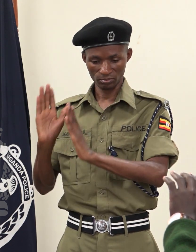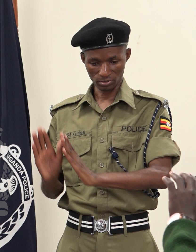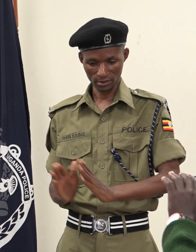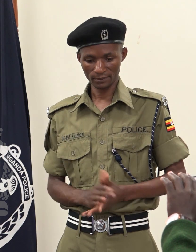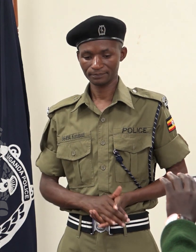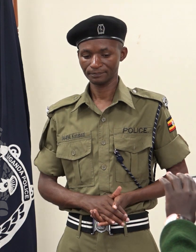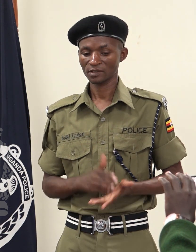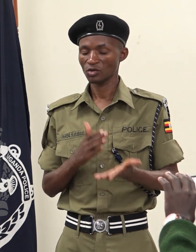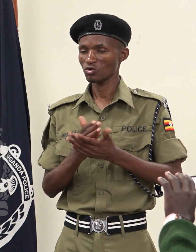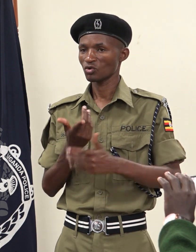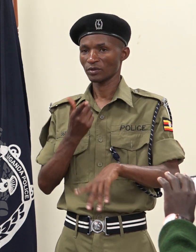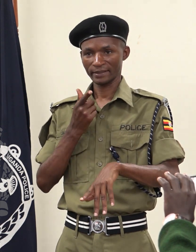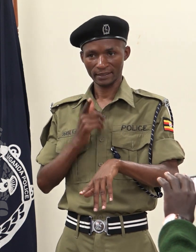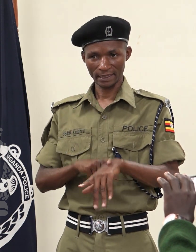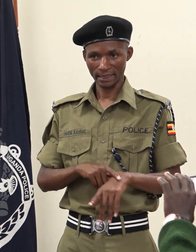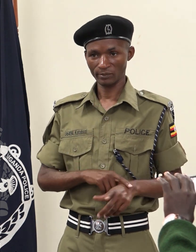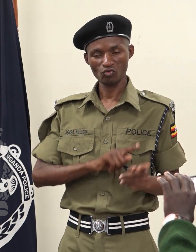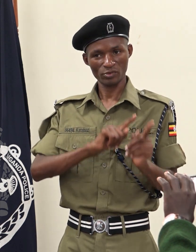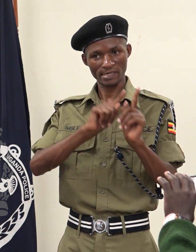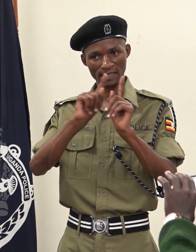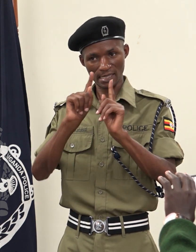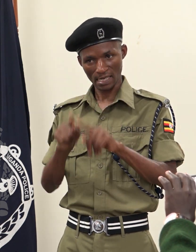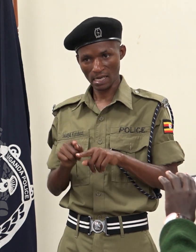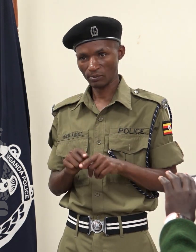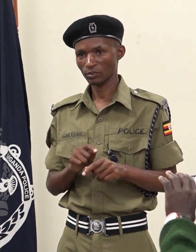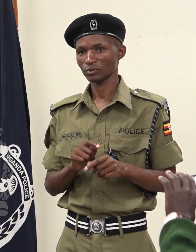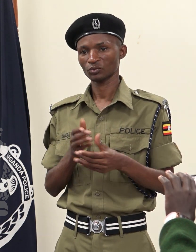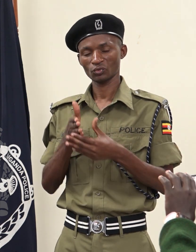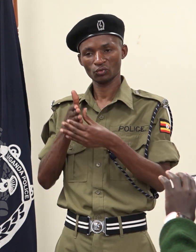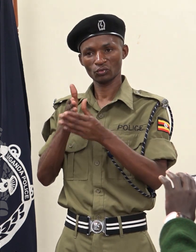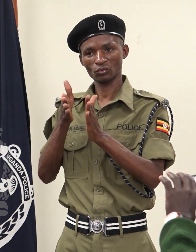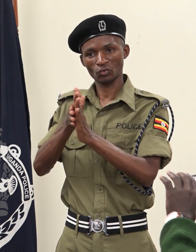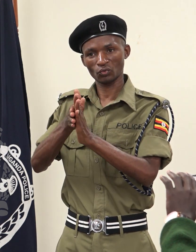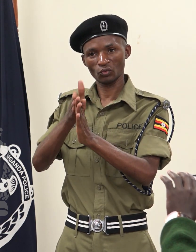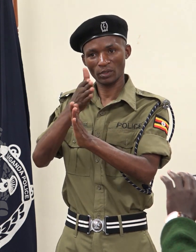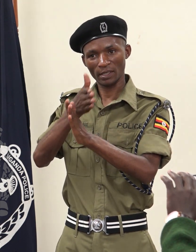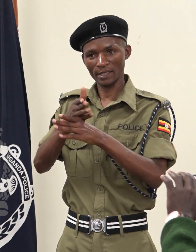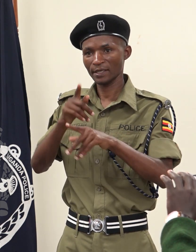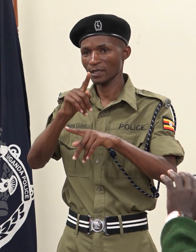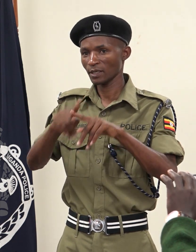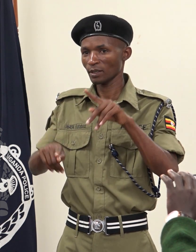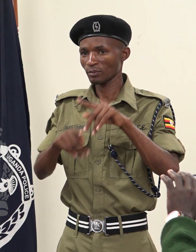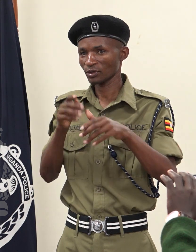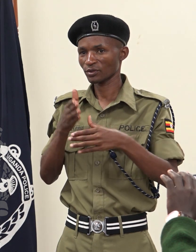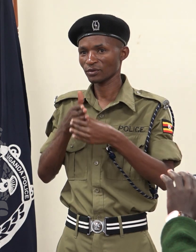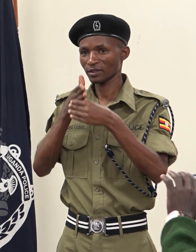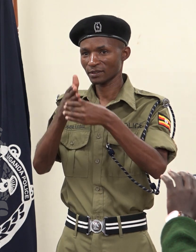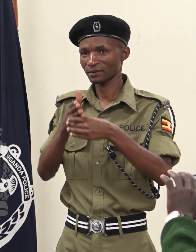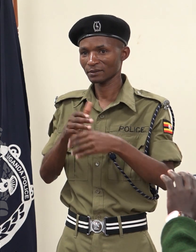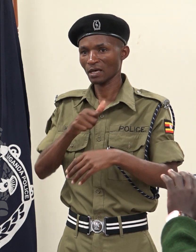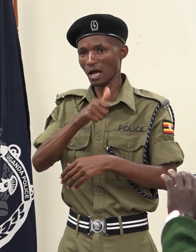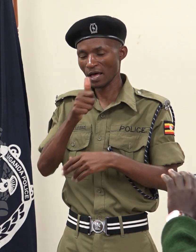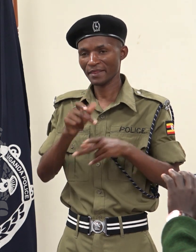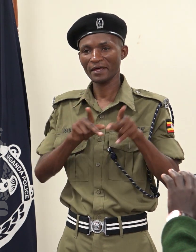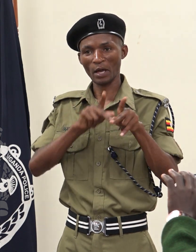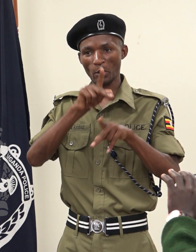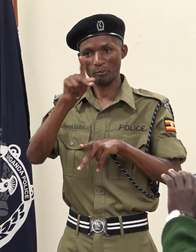guide some of these political party leaders, their bloggers and